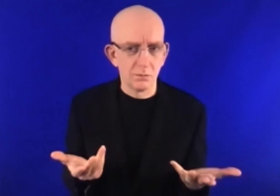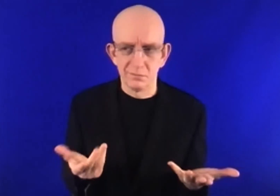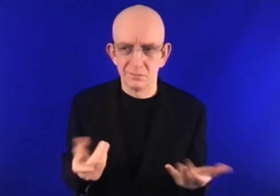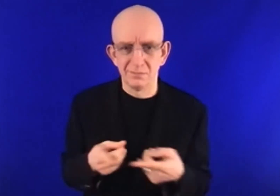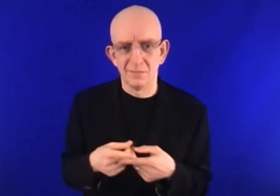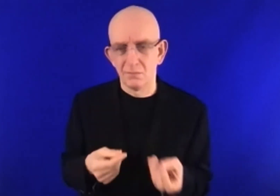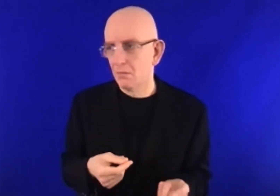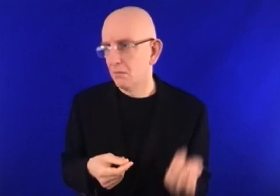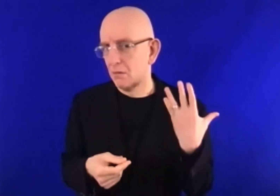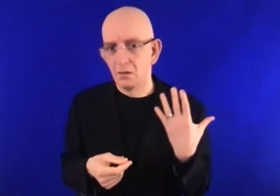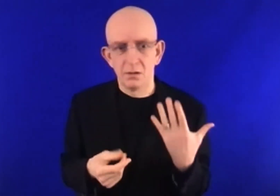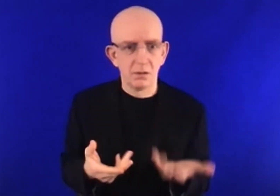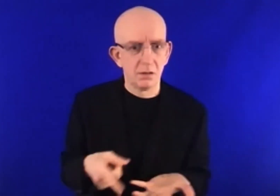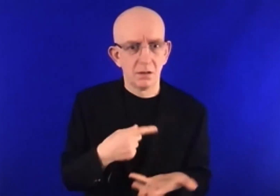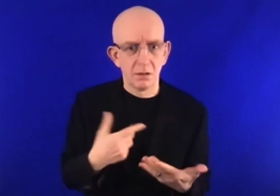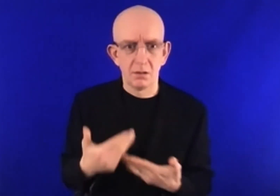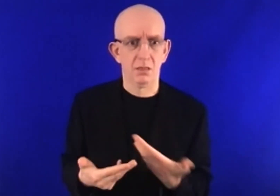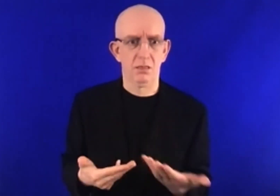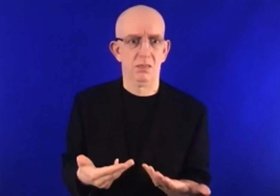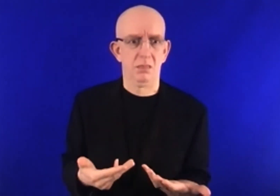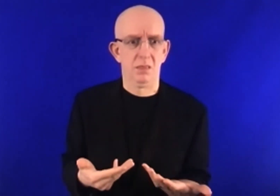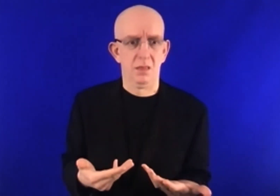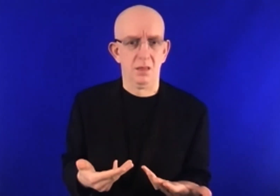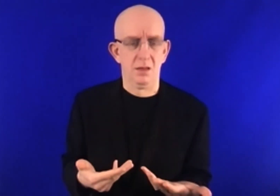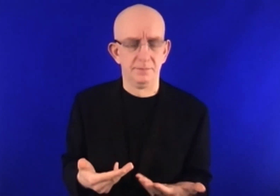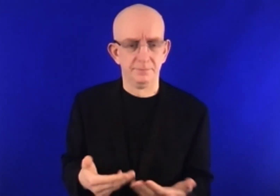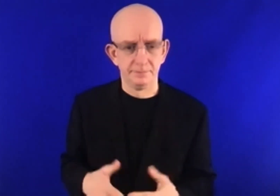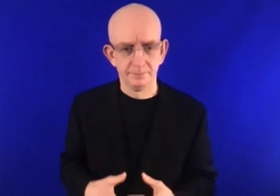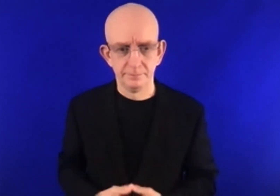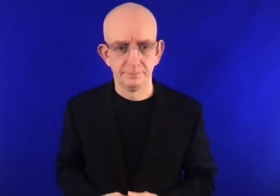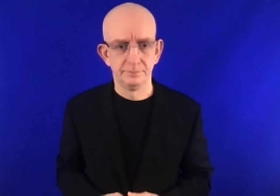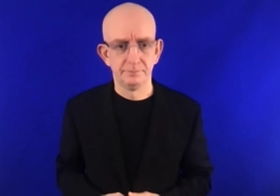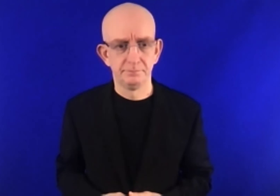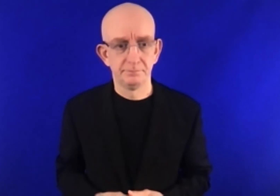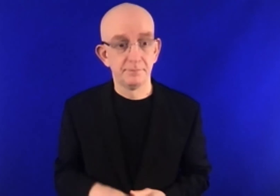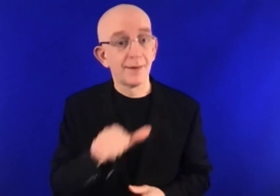Absolutely. We have to focus on